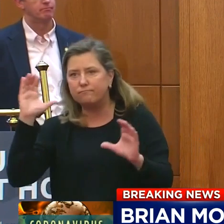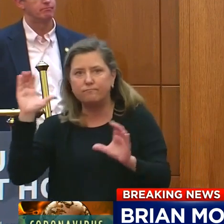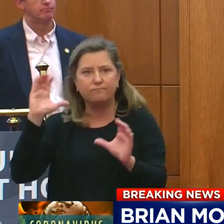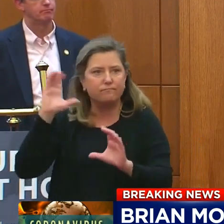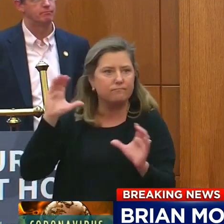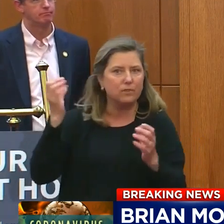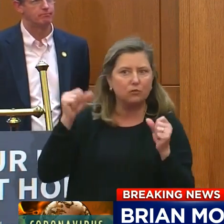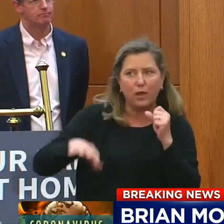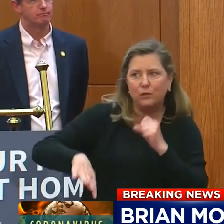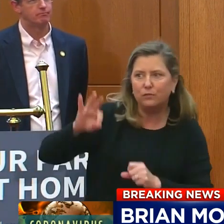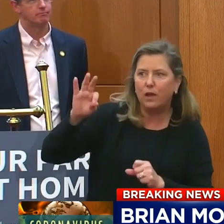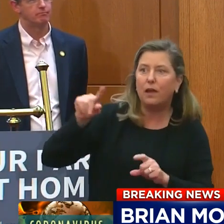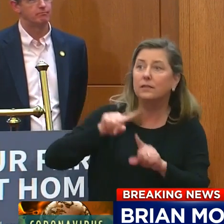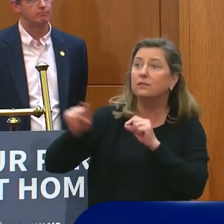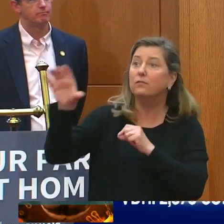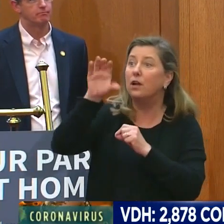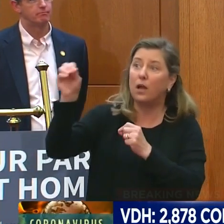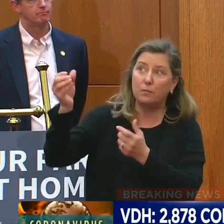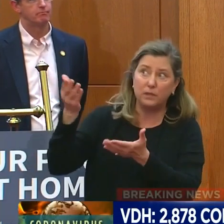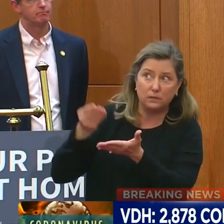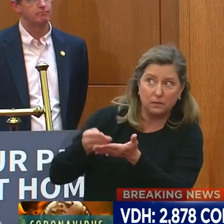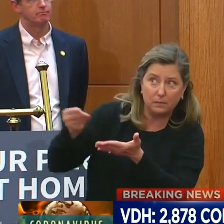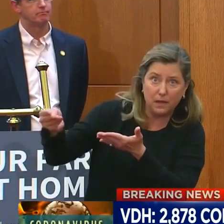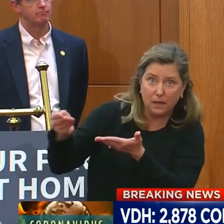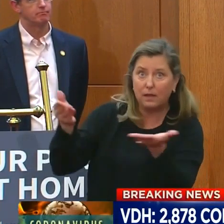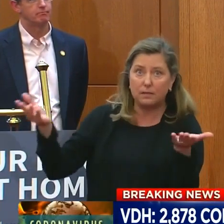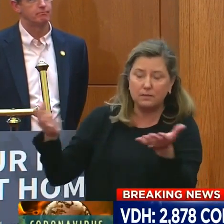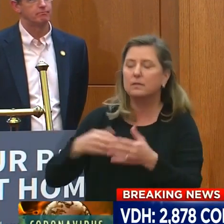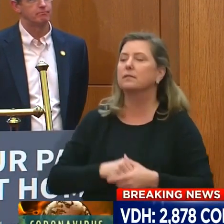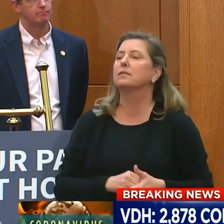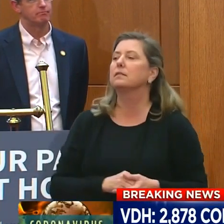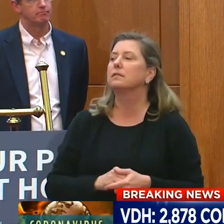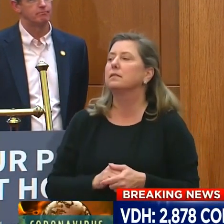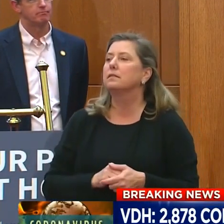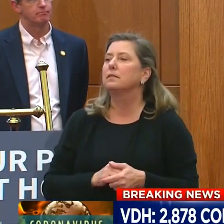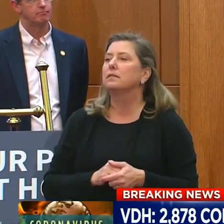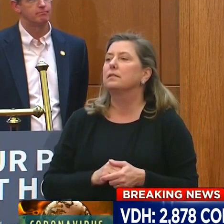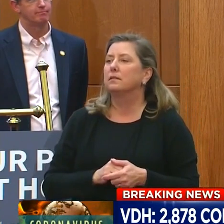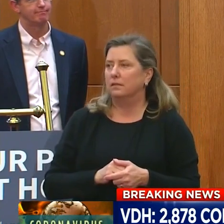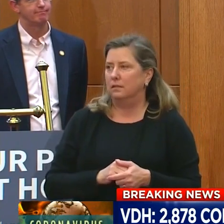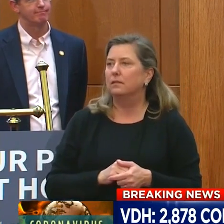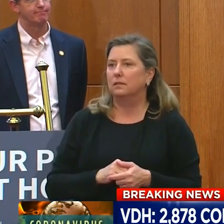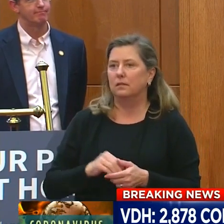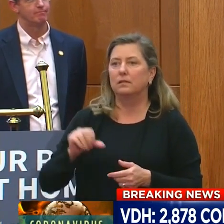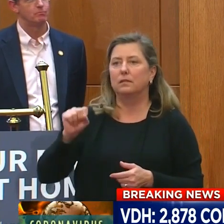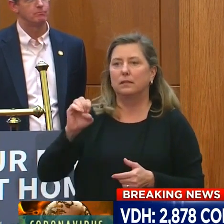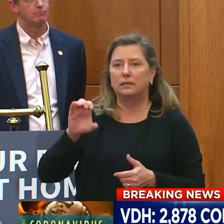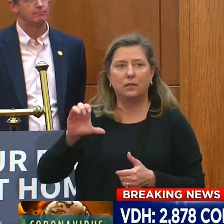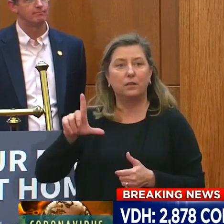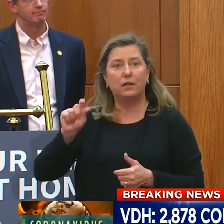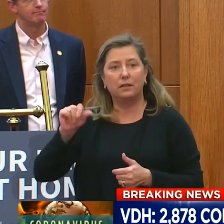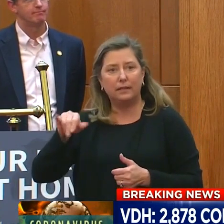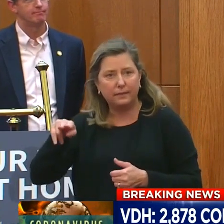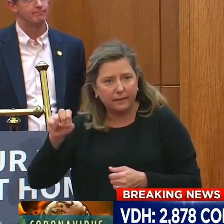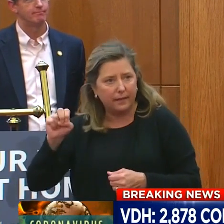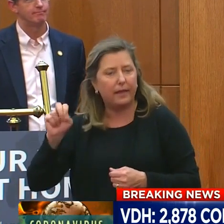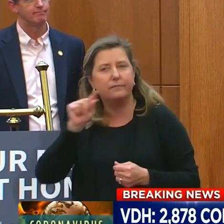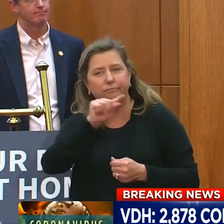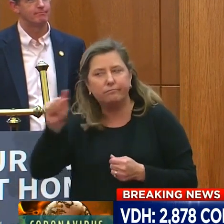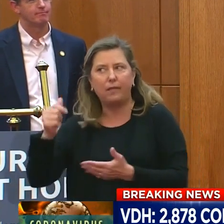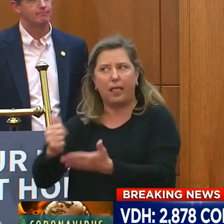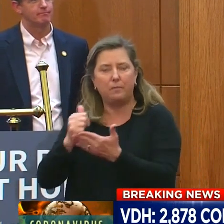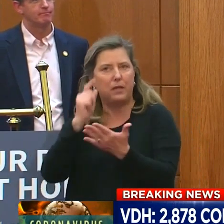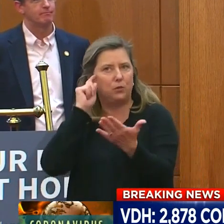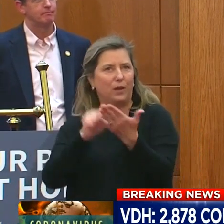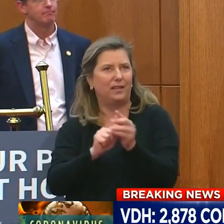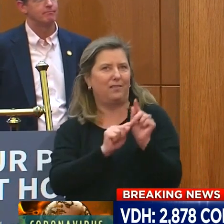find suppliers, and the help of many, particularly Secretary Lane and others, we've been able to